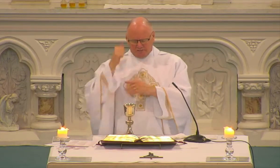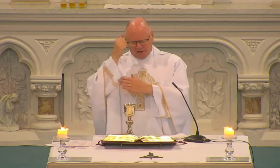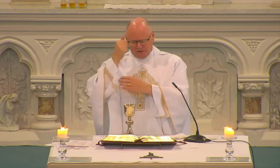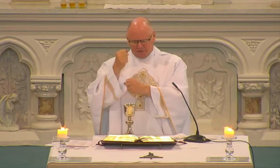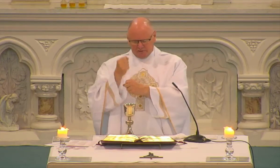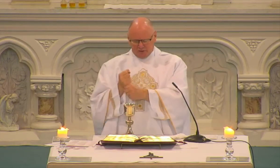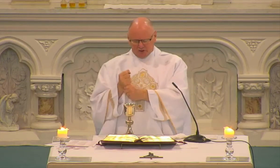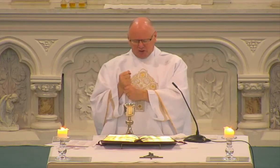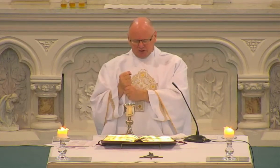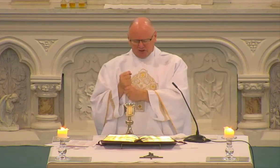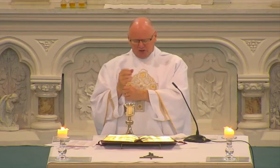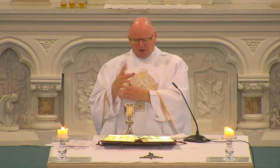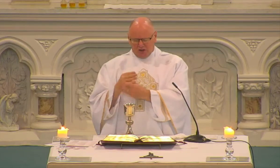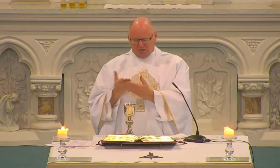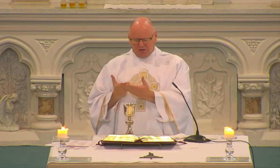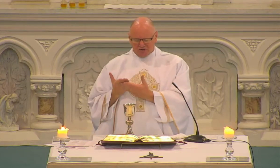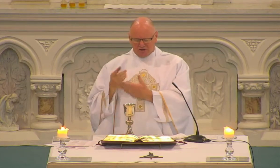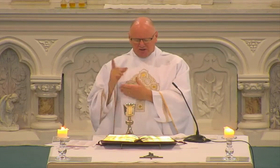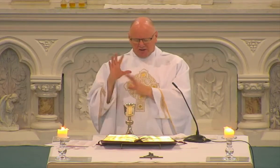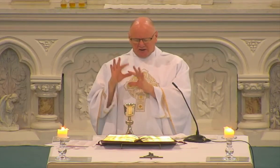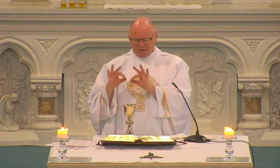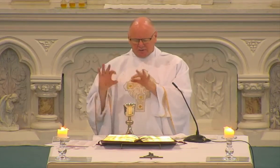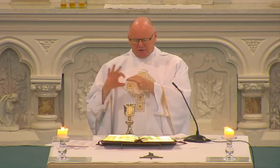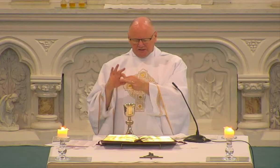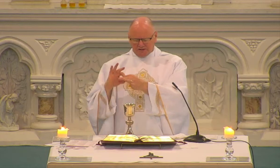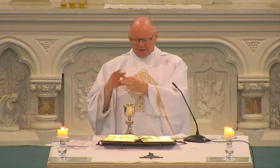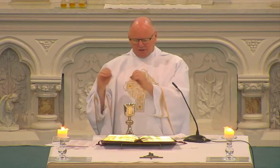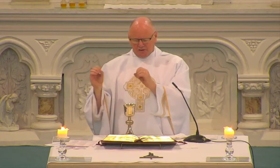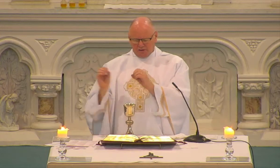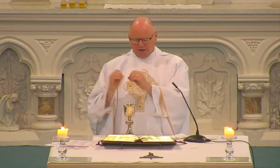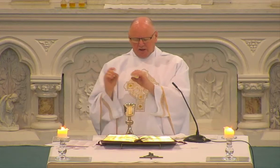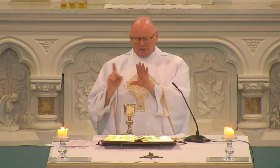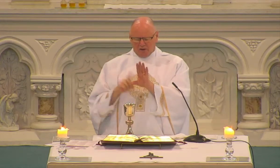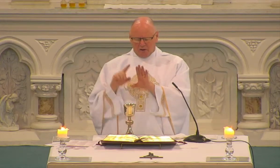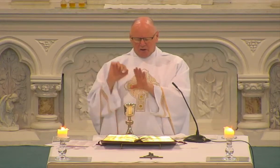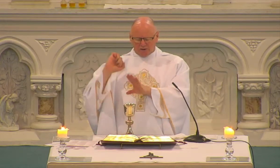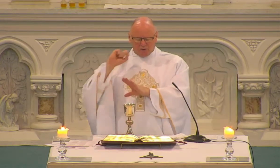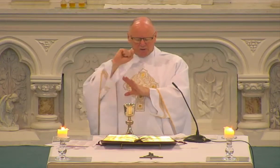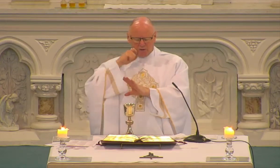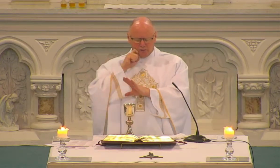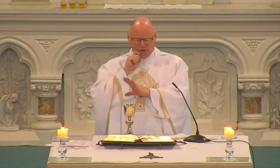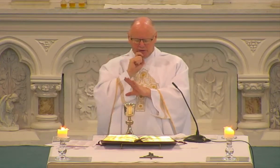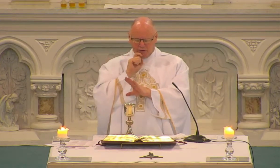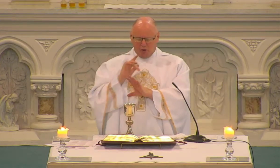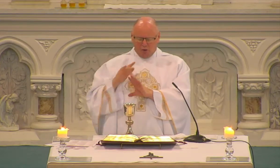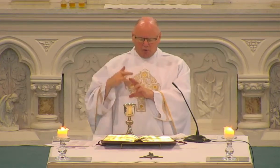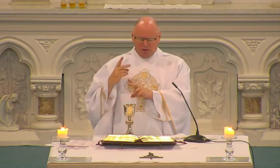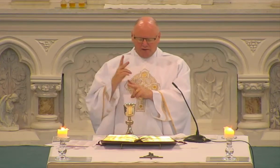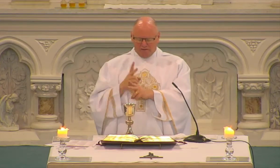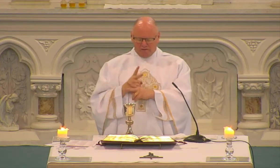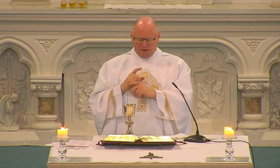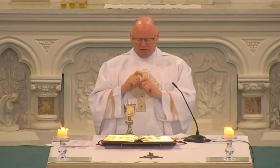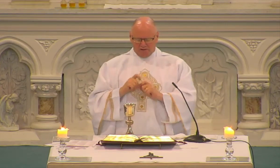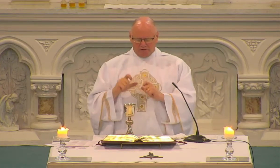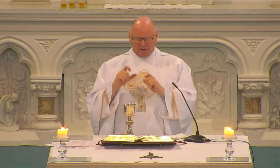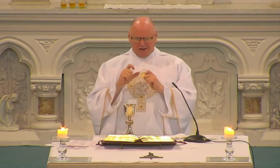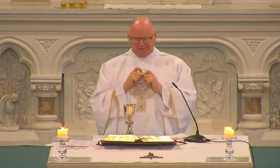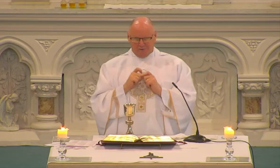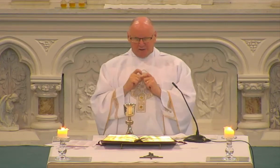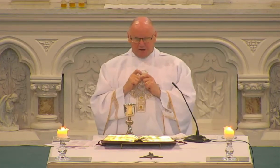of your church, and graciously grant your peace and unity, in accordance with your will, who live and reign forever and